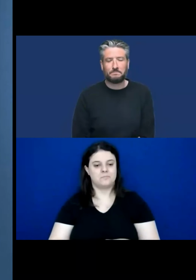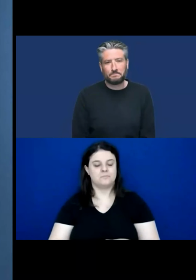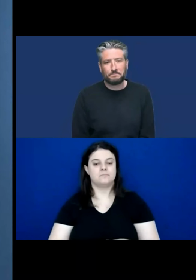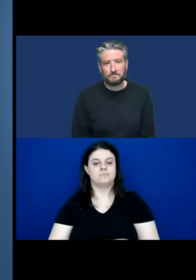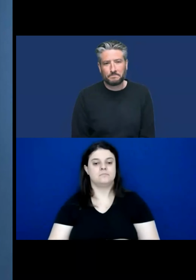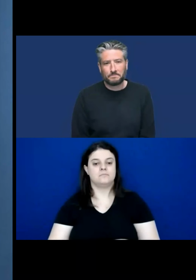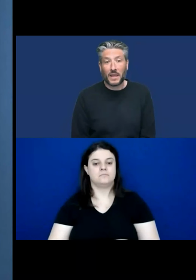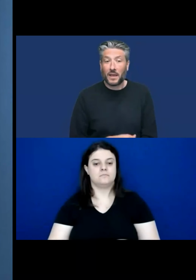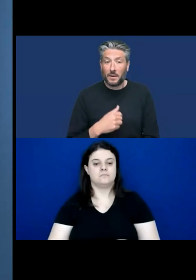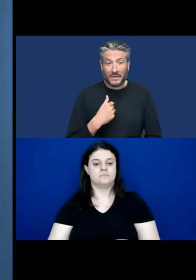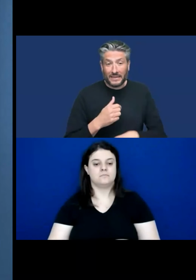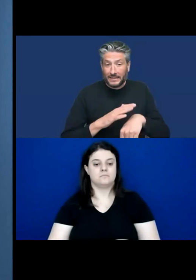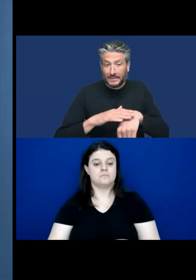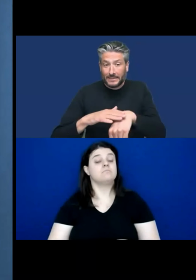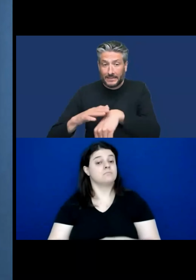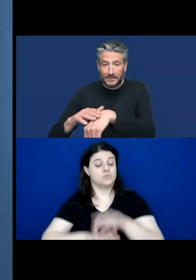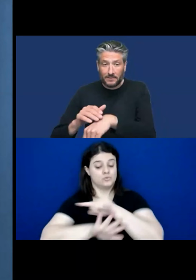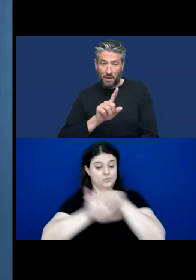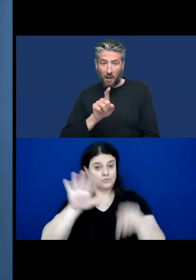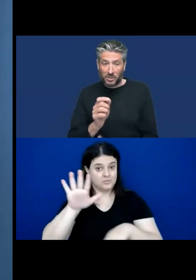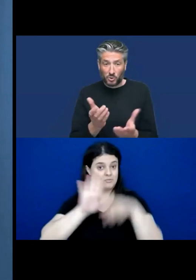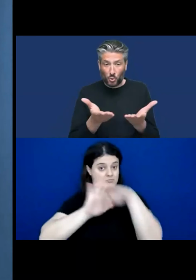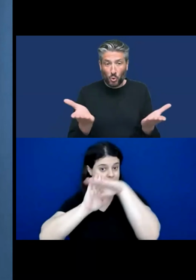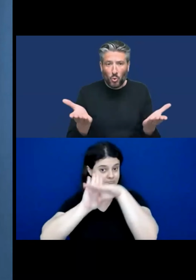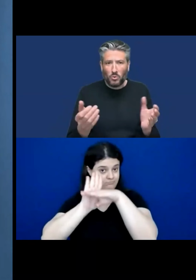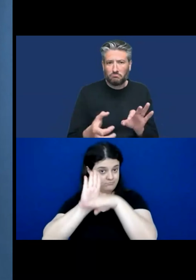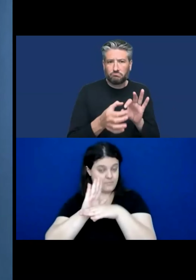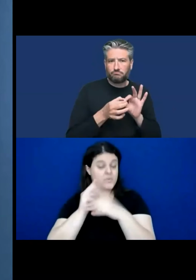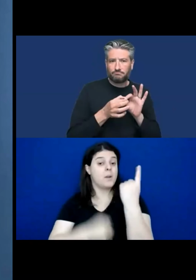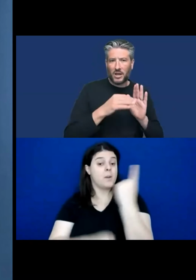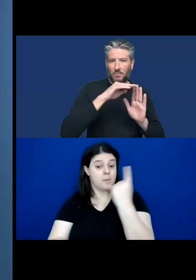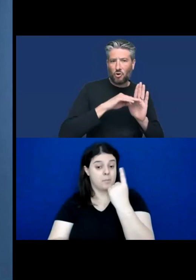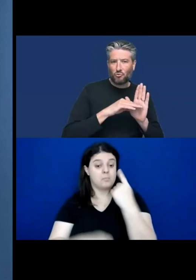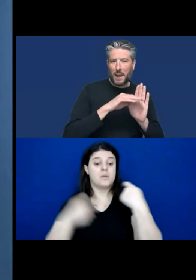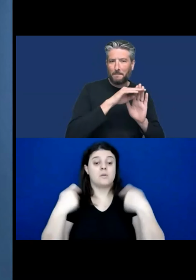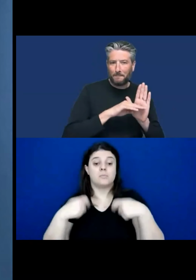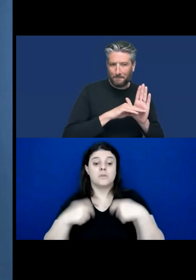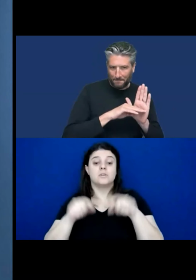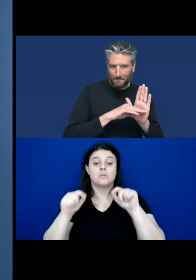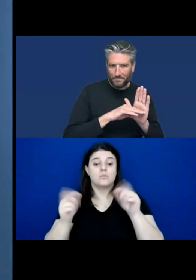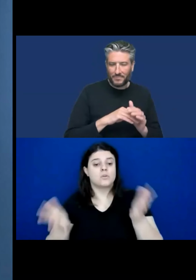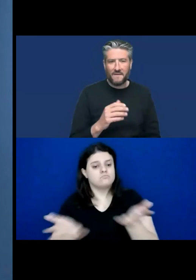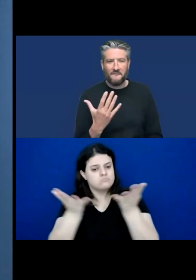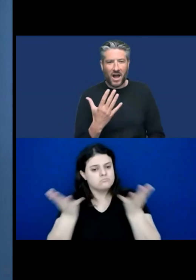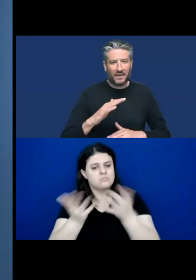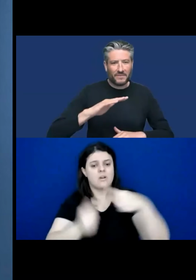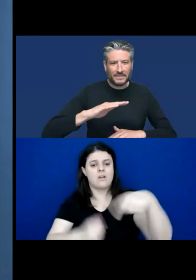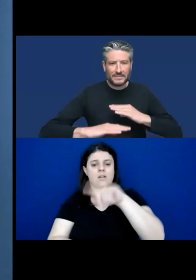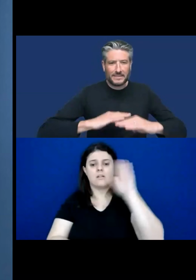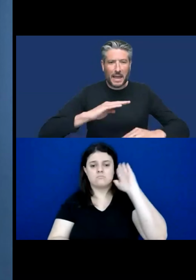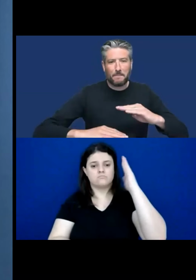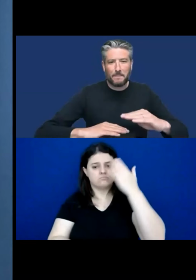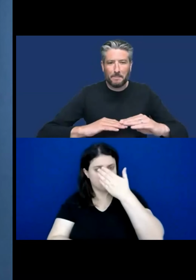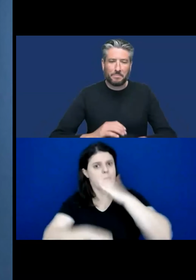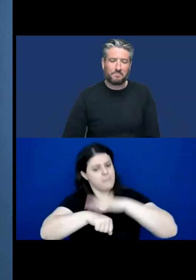in these 5-step program. So first, we need to motivate deafblind people to take action in their role.